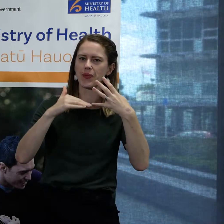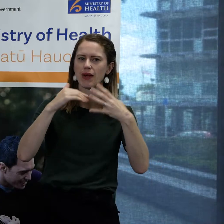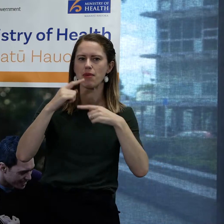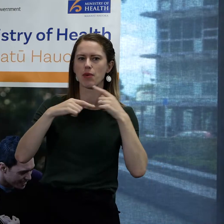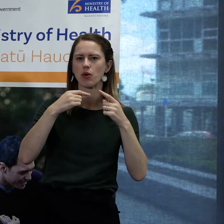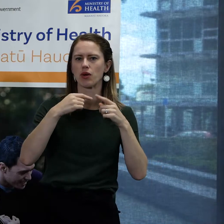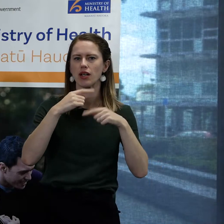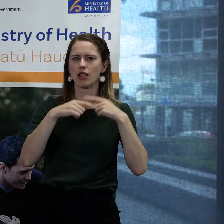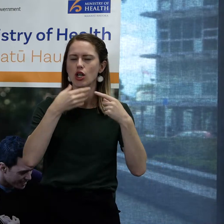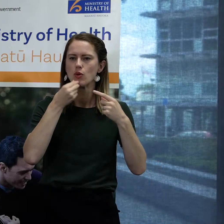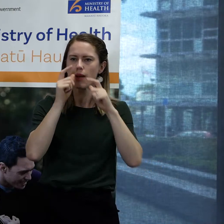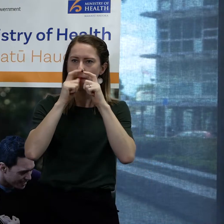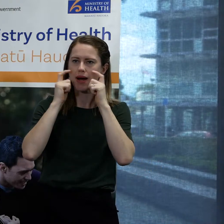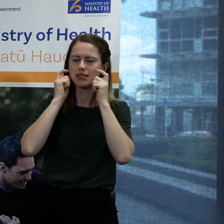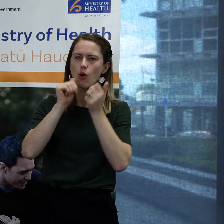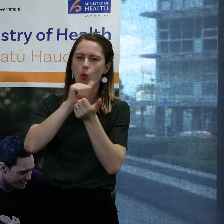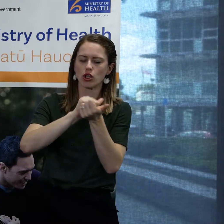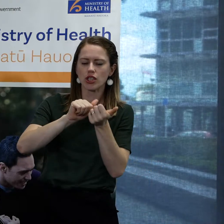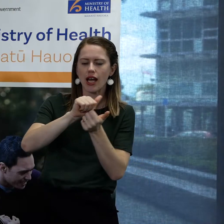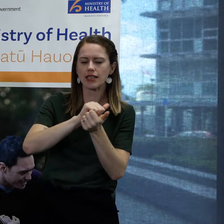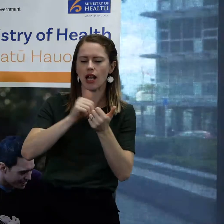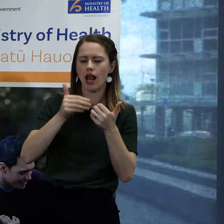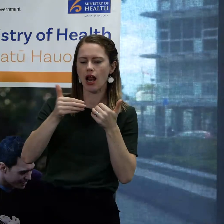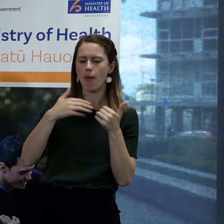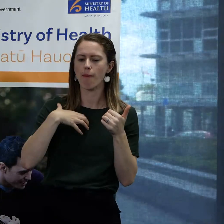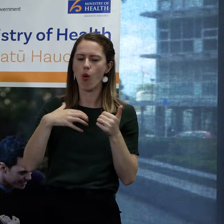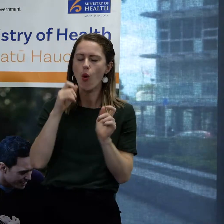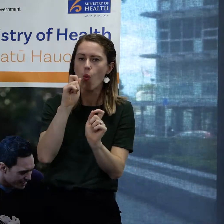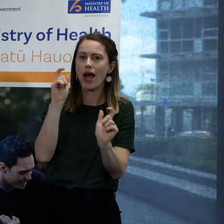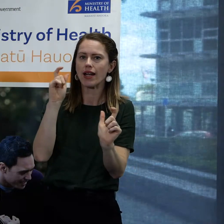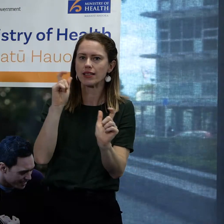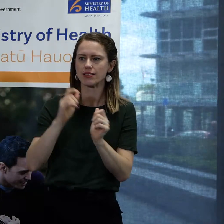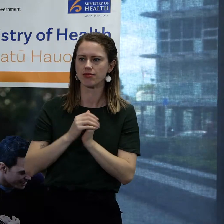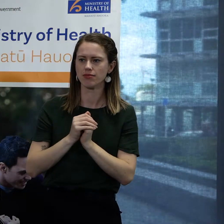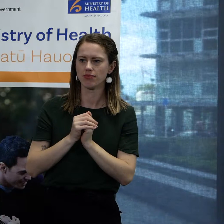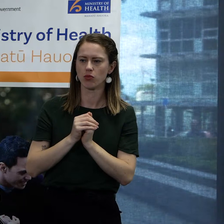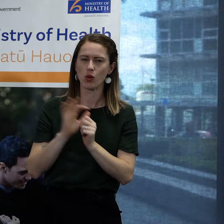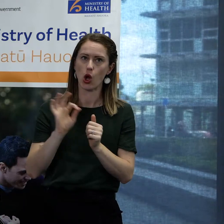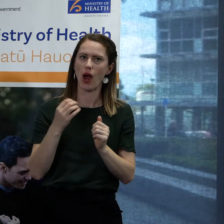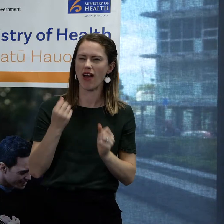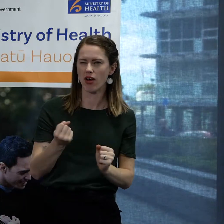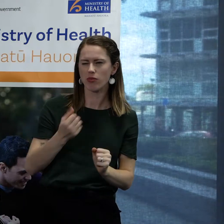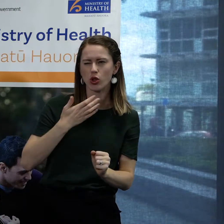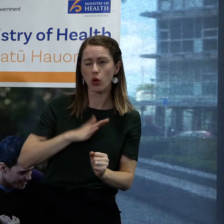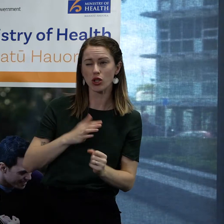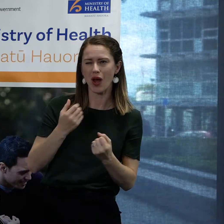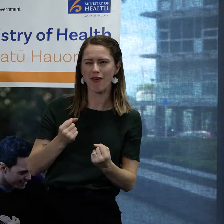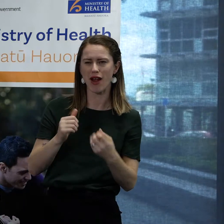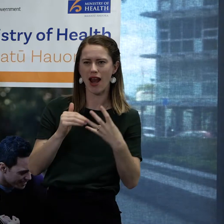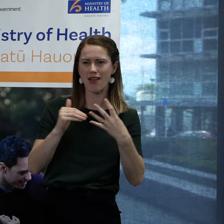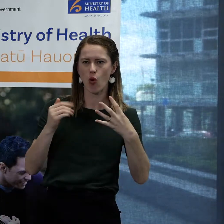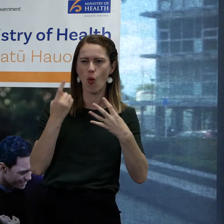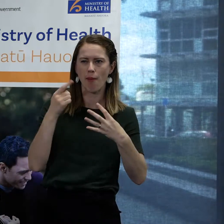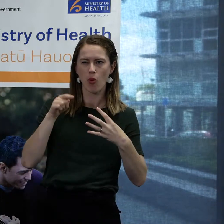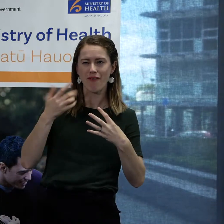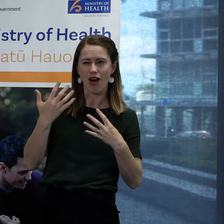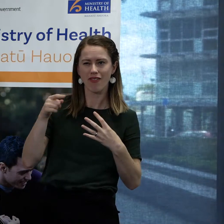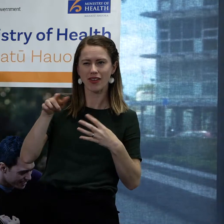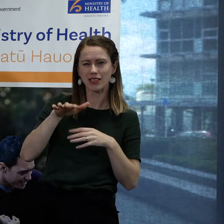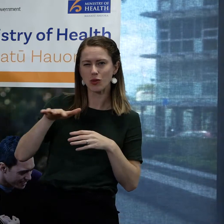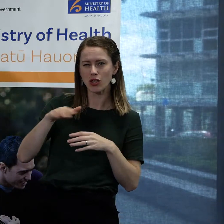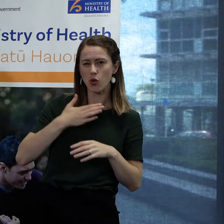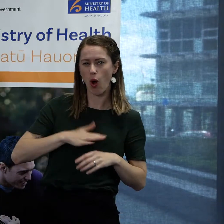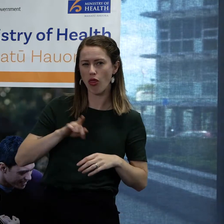the masks, keep washing their hands, just a greater sense of awareness. It doesn't exist, but would you like it to exist, especially for cases like this?